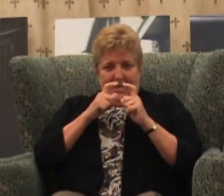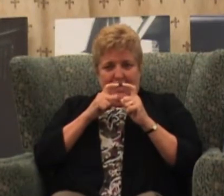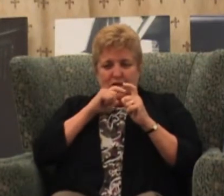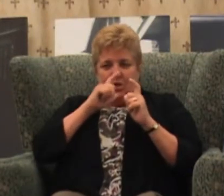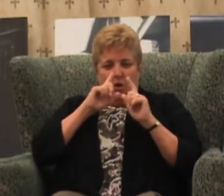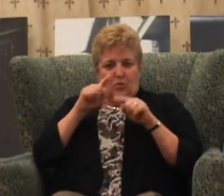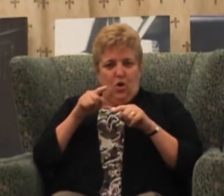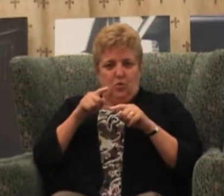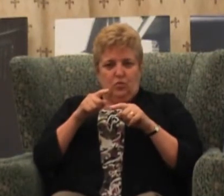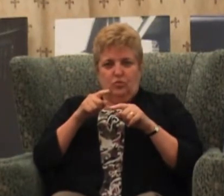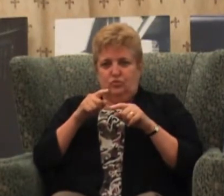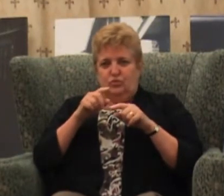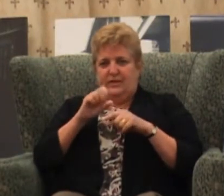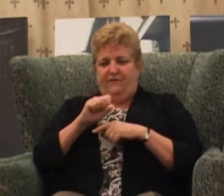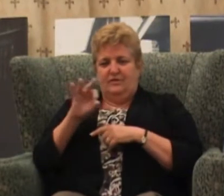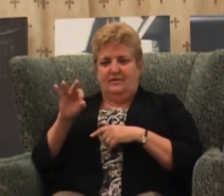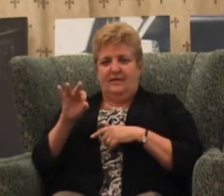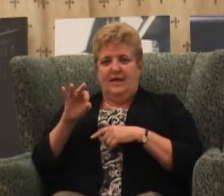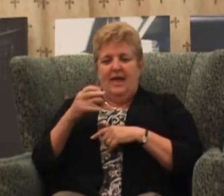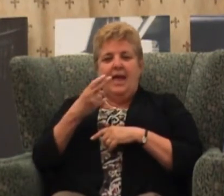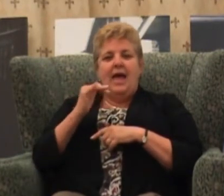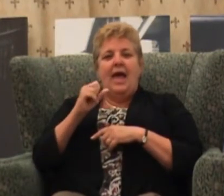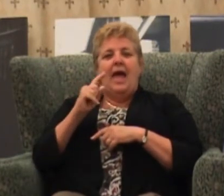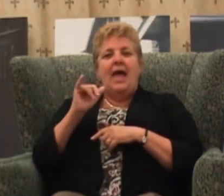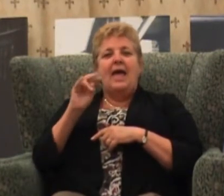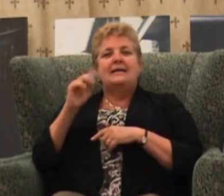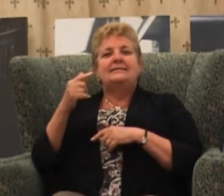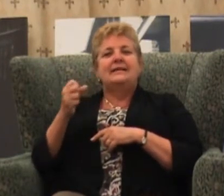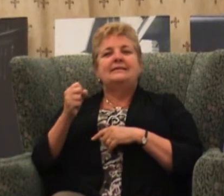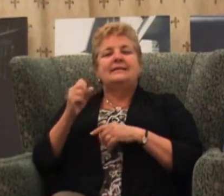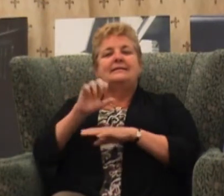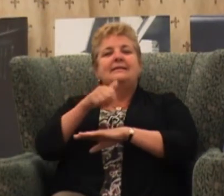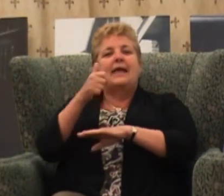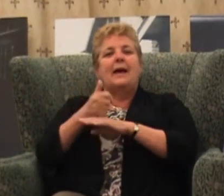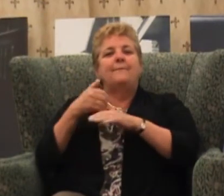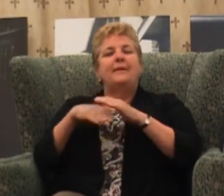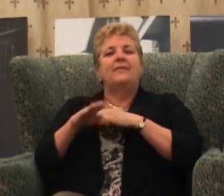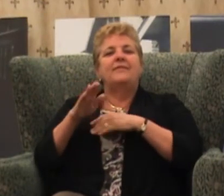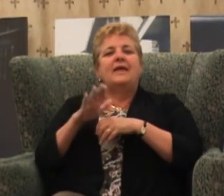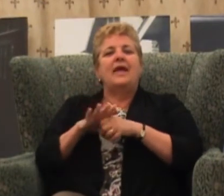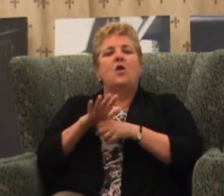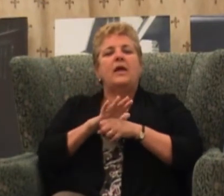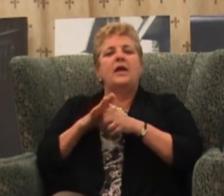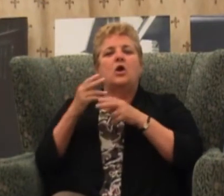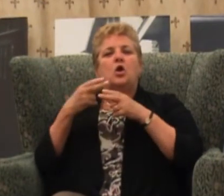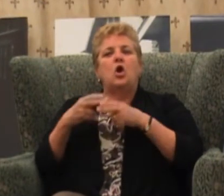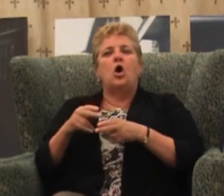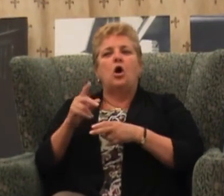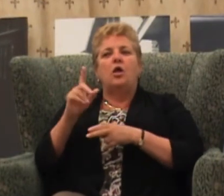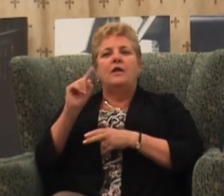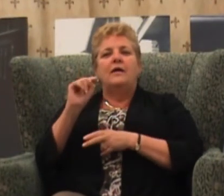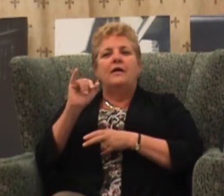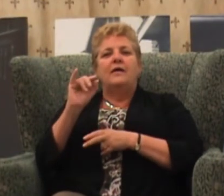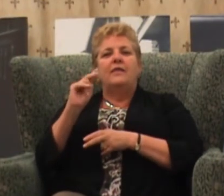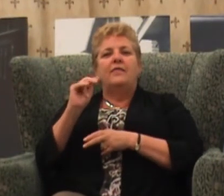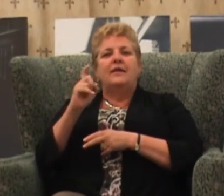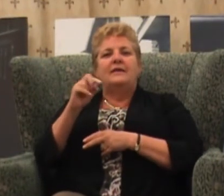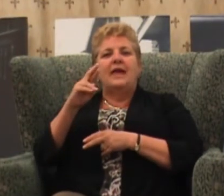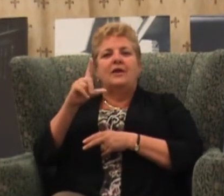Hastings is located in a section of San Francisco known as the Tenderloin. It is what it sounds like, a haven